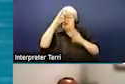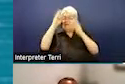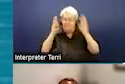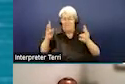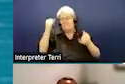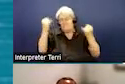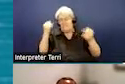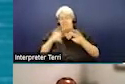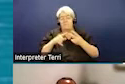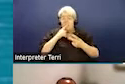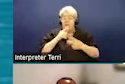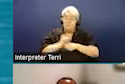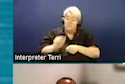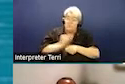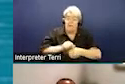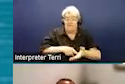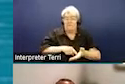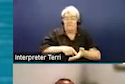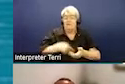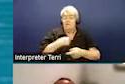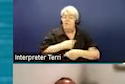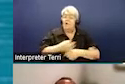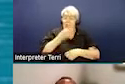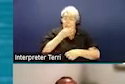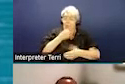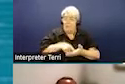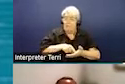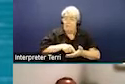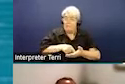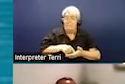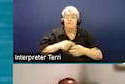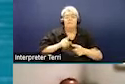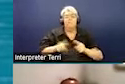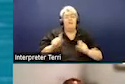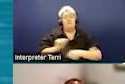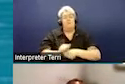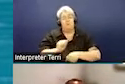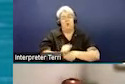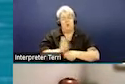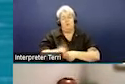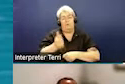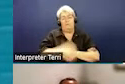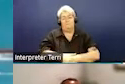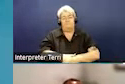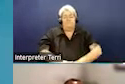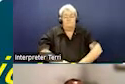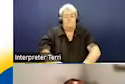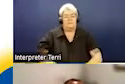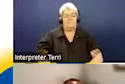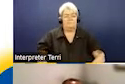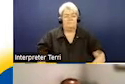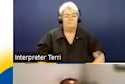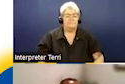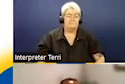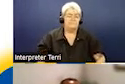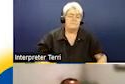to work at it. And that we're good at doing it, we just need to work more. Next slide, please.